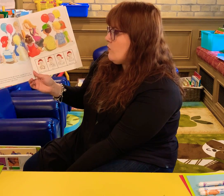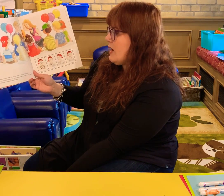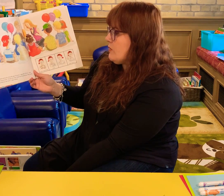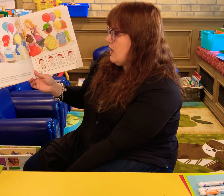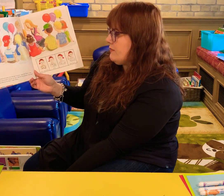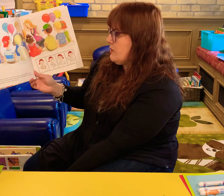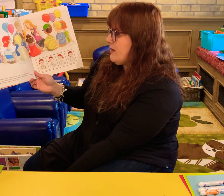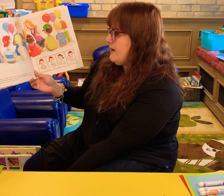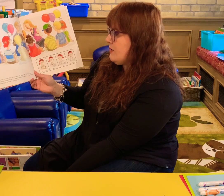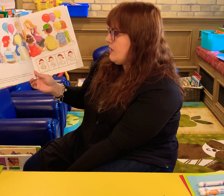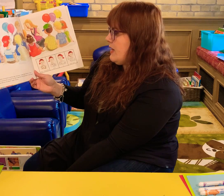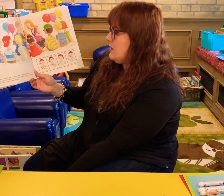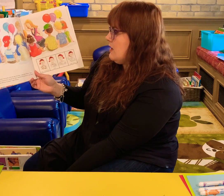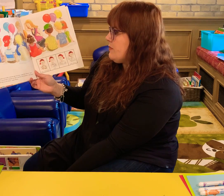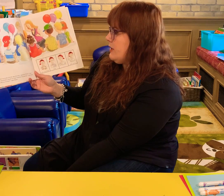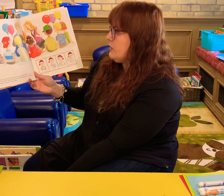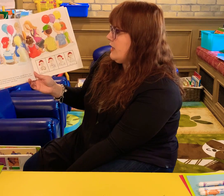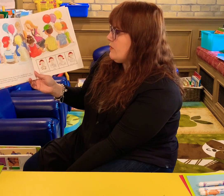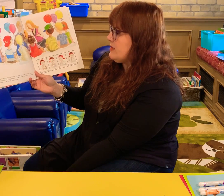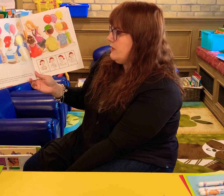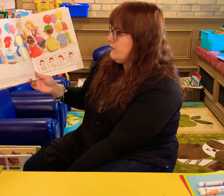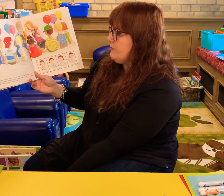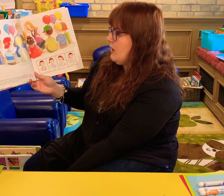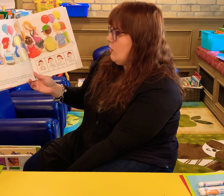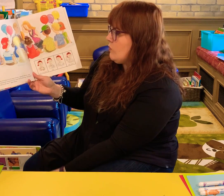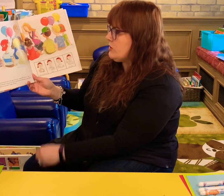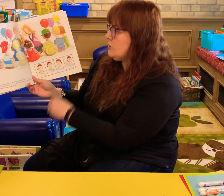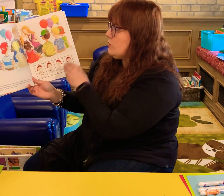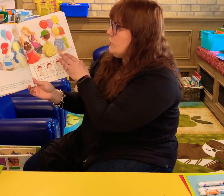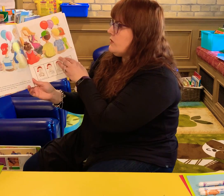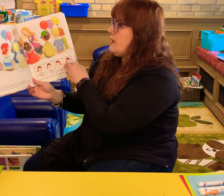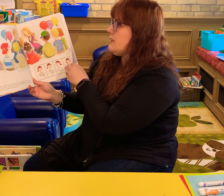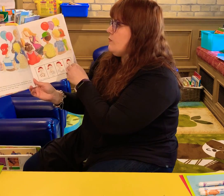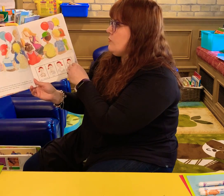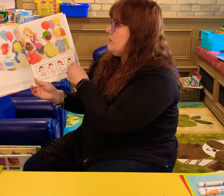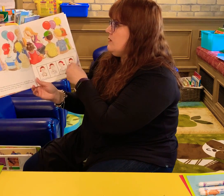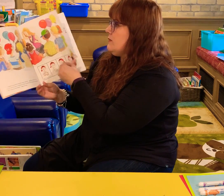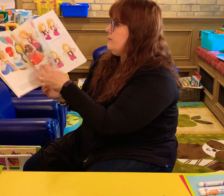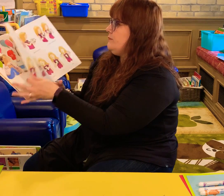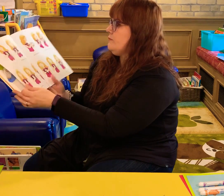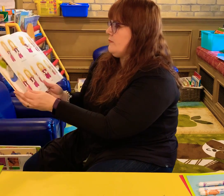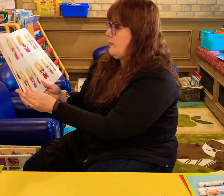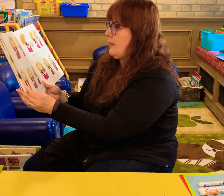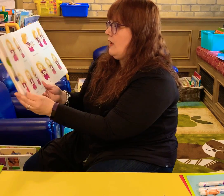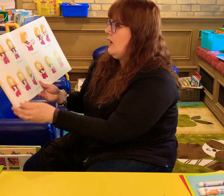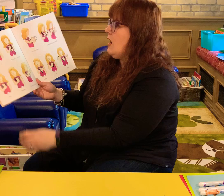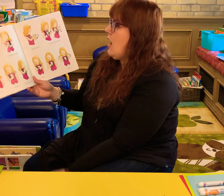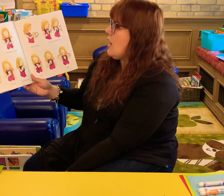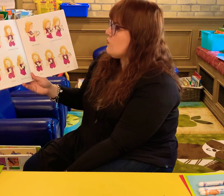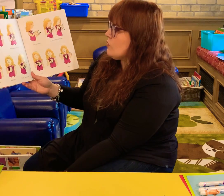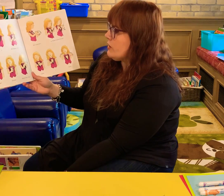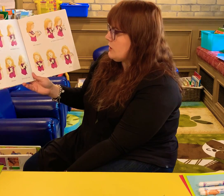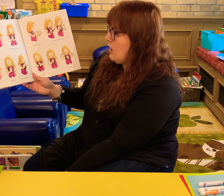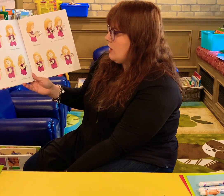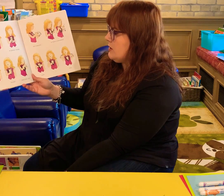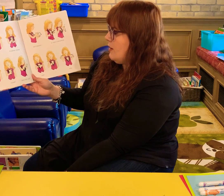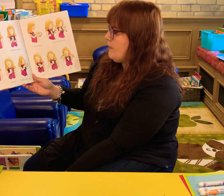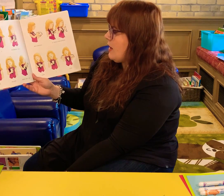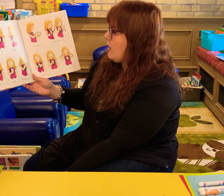when I recovered, I found out that I had lost my hearing. I was deaf. What did you do, signs Moses. I worked hard. My heart